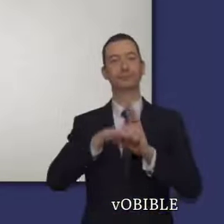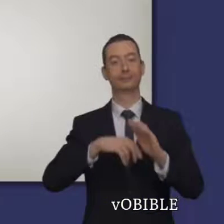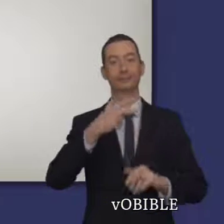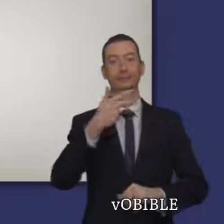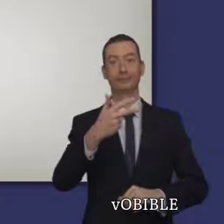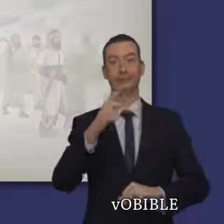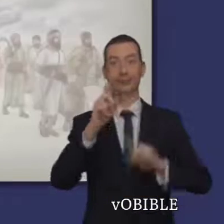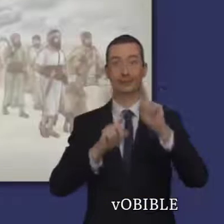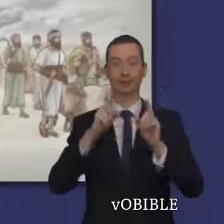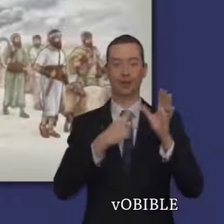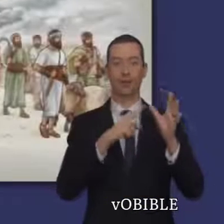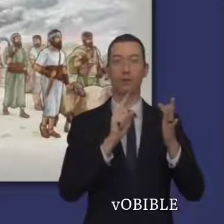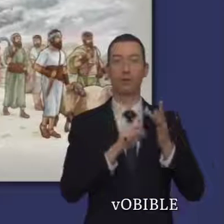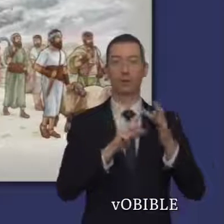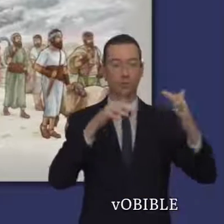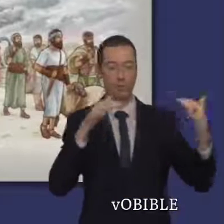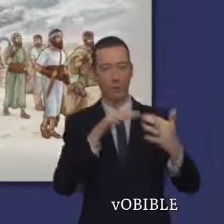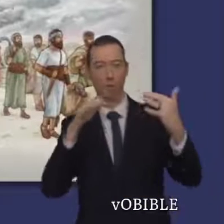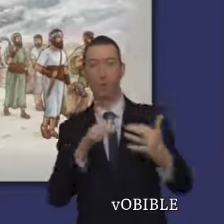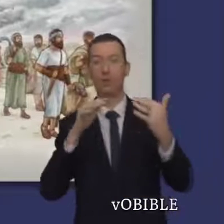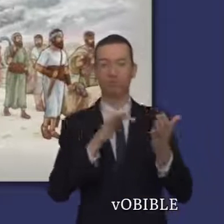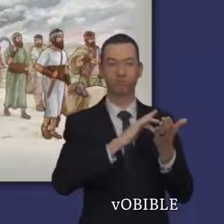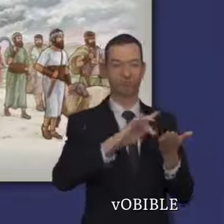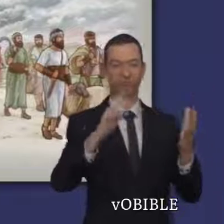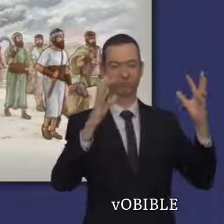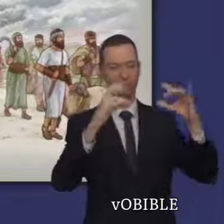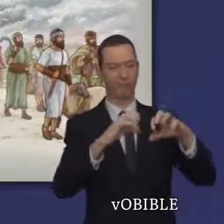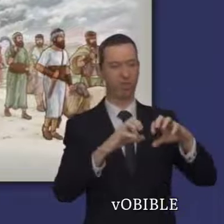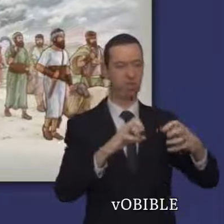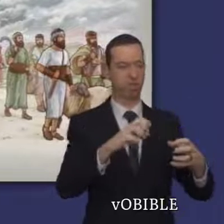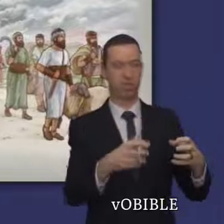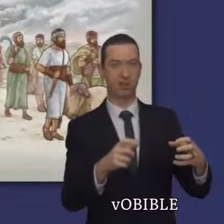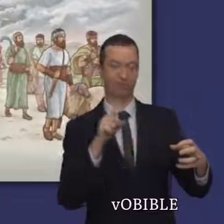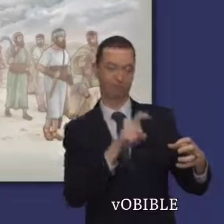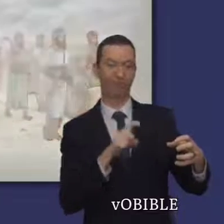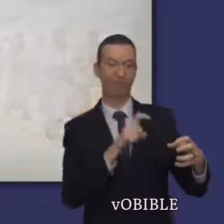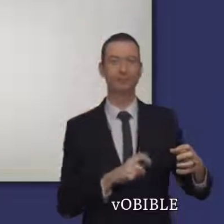In chapter 8, Ai is conquered and reduced to a permanent mound of ruins.